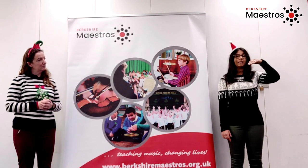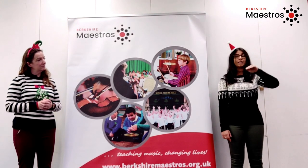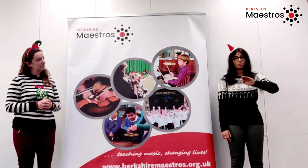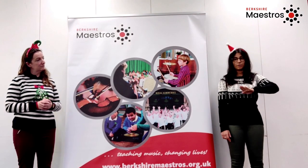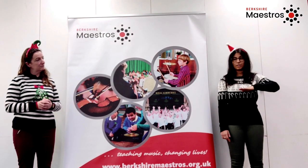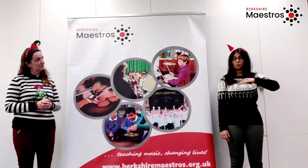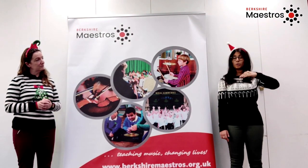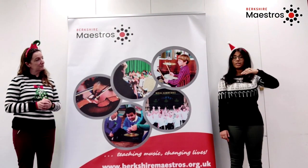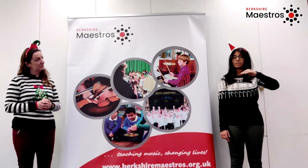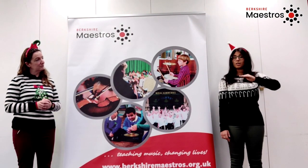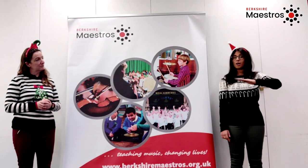bleak midwinter,